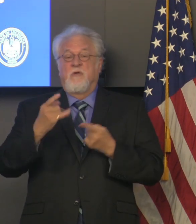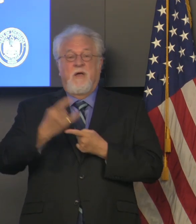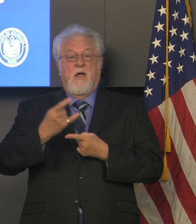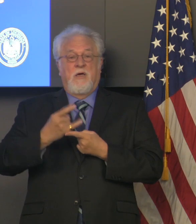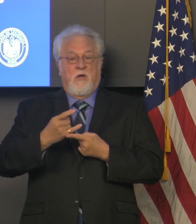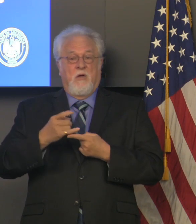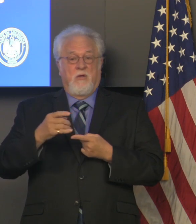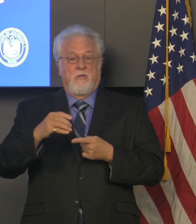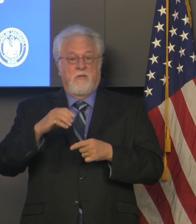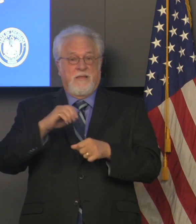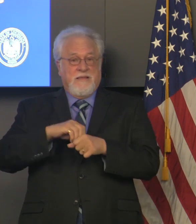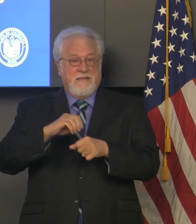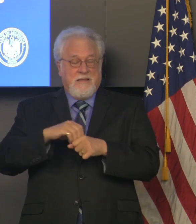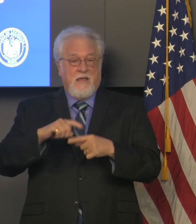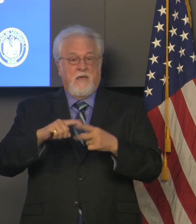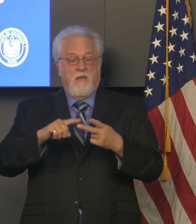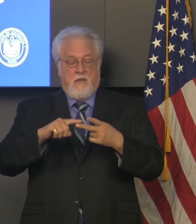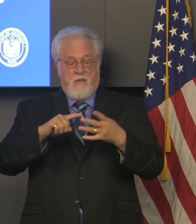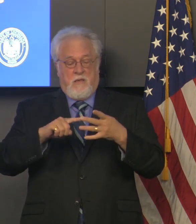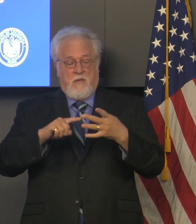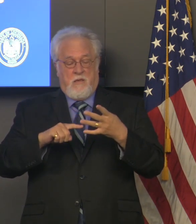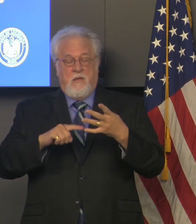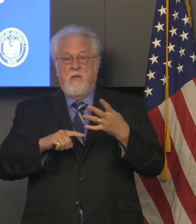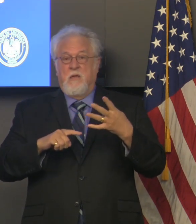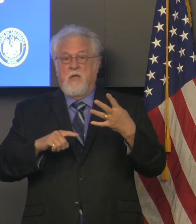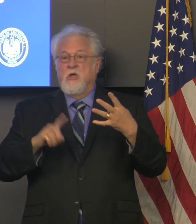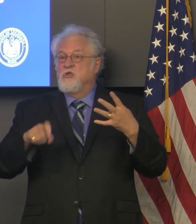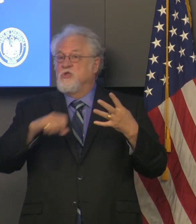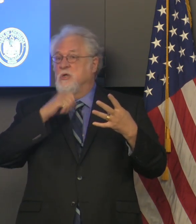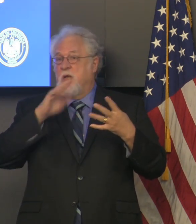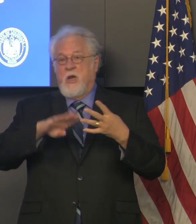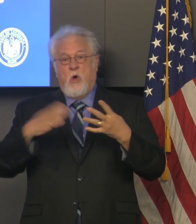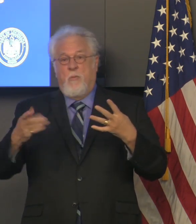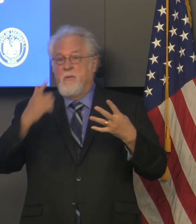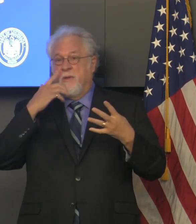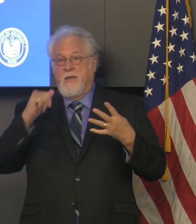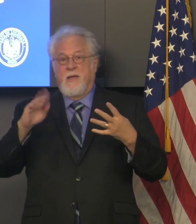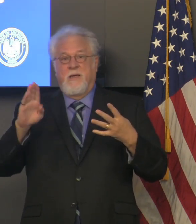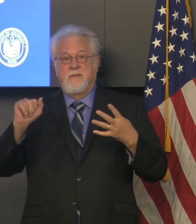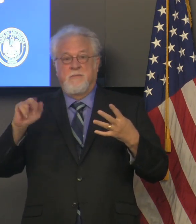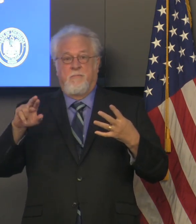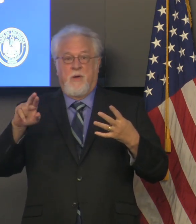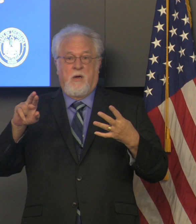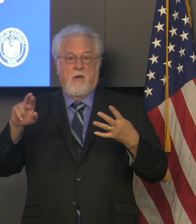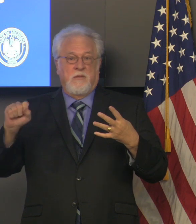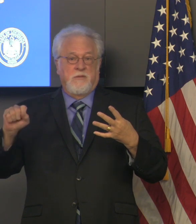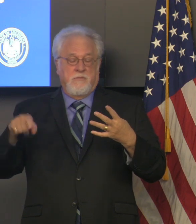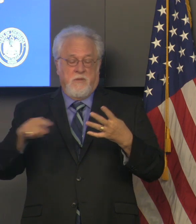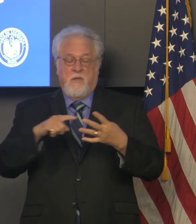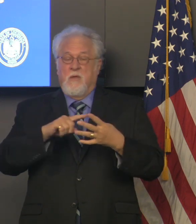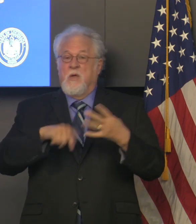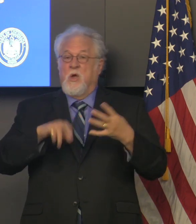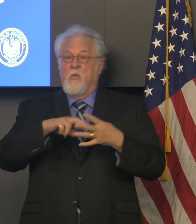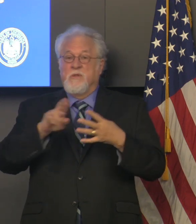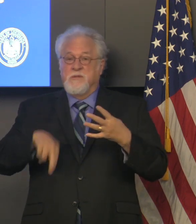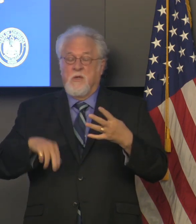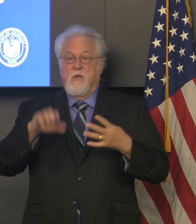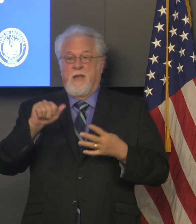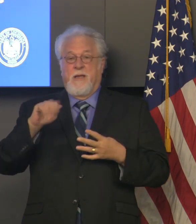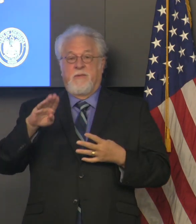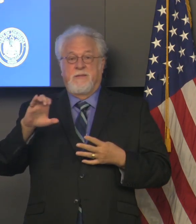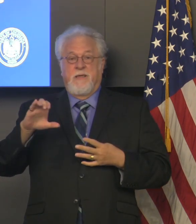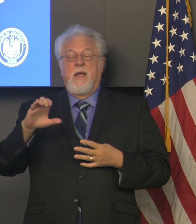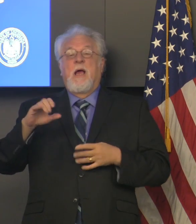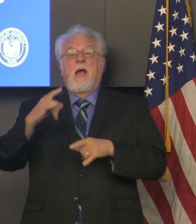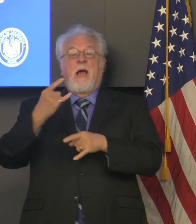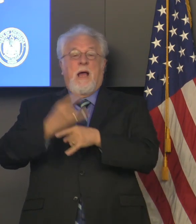on premise. The other 3 were businesses that should not have been open because there were bar rooms. As a result of that, the Alcohol Tobacco